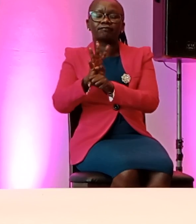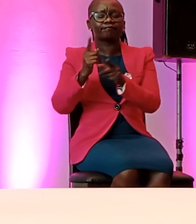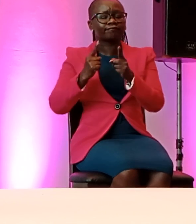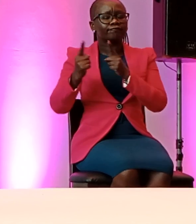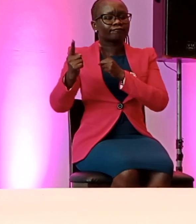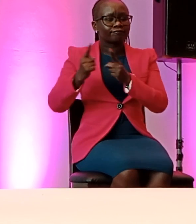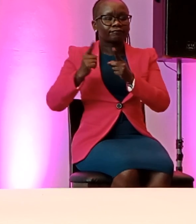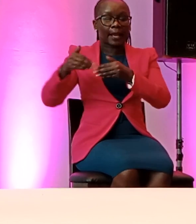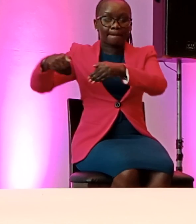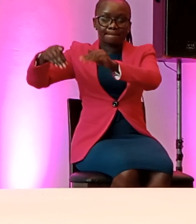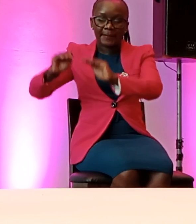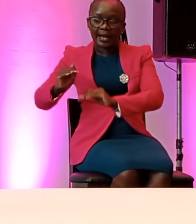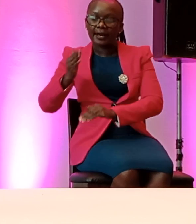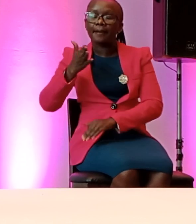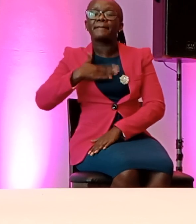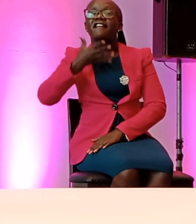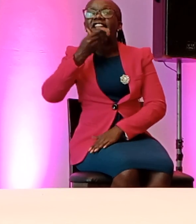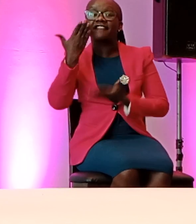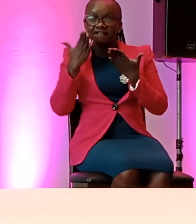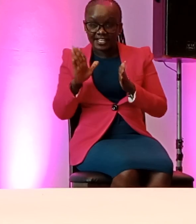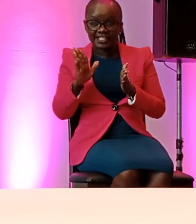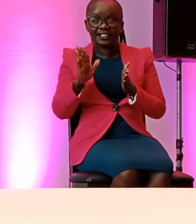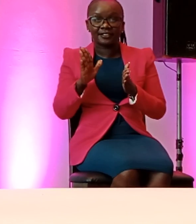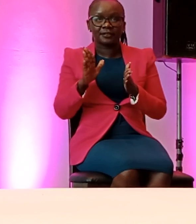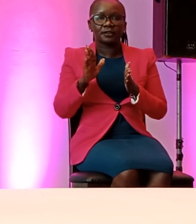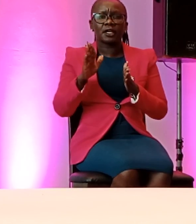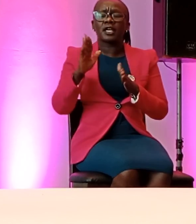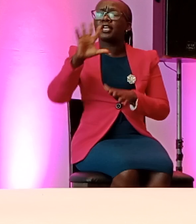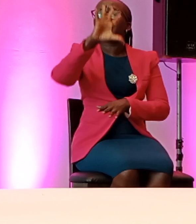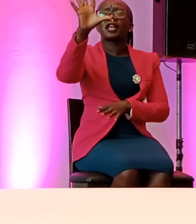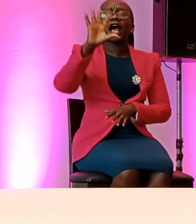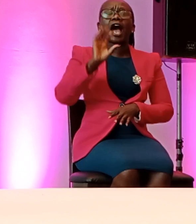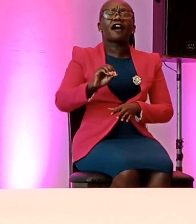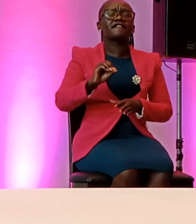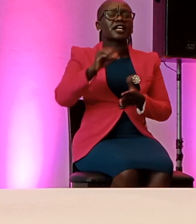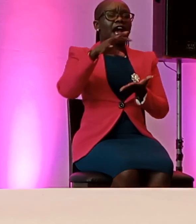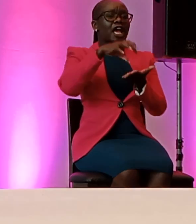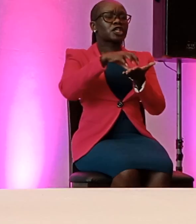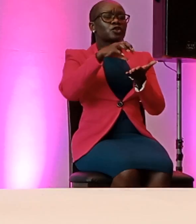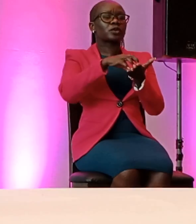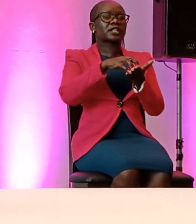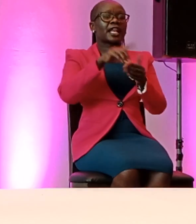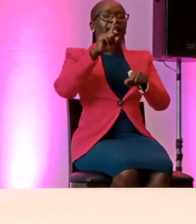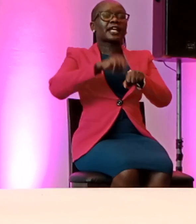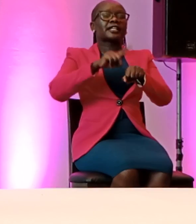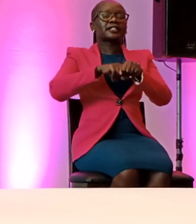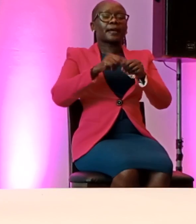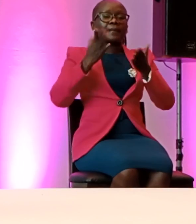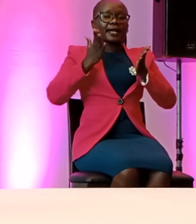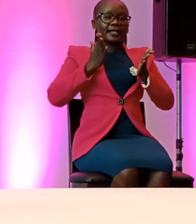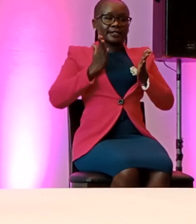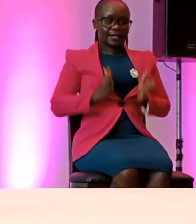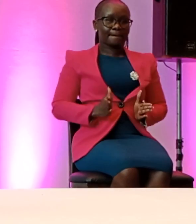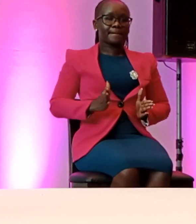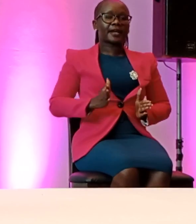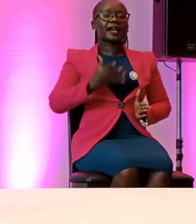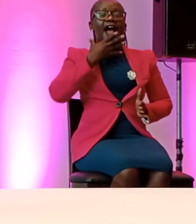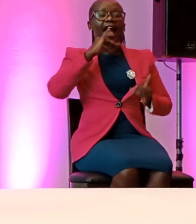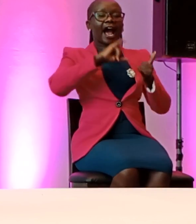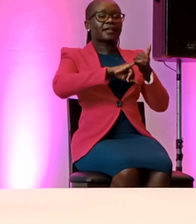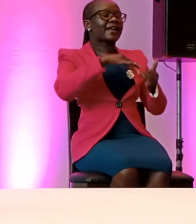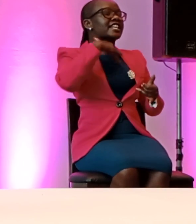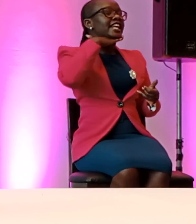They buried my dad. And naturally, in our African situation, when somebody has lost a